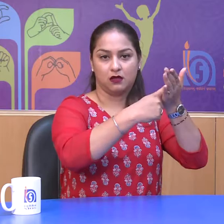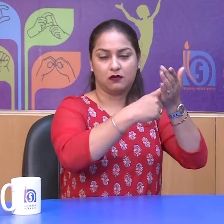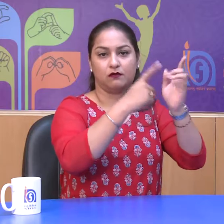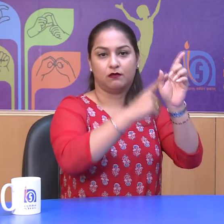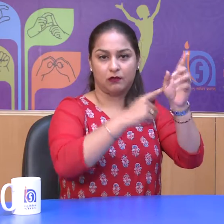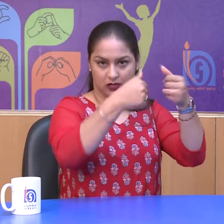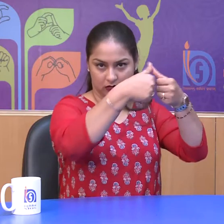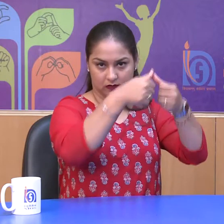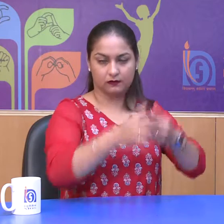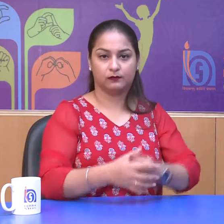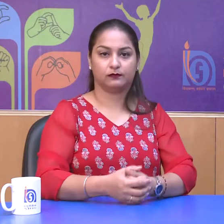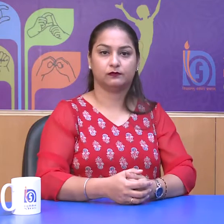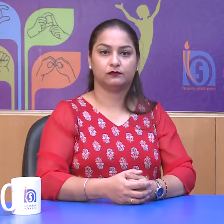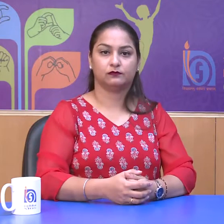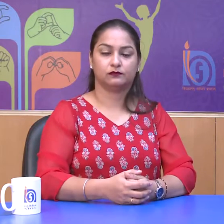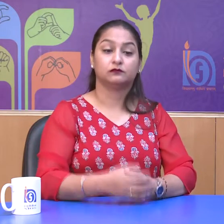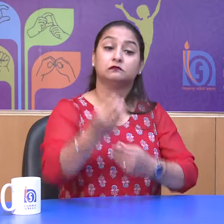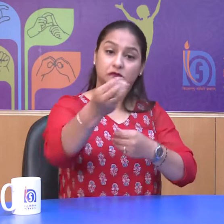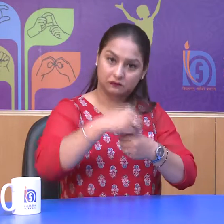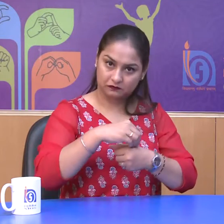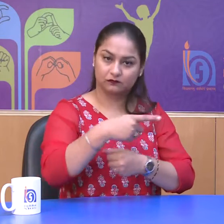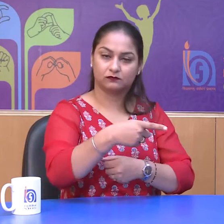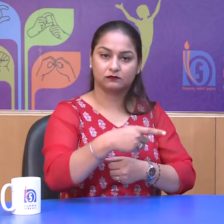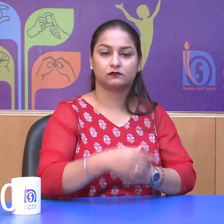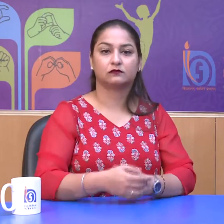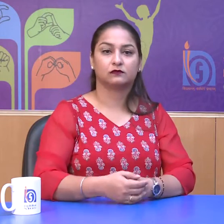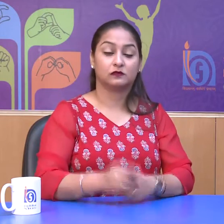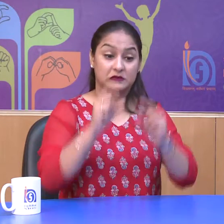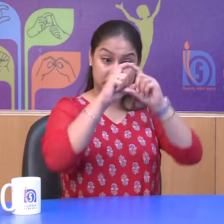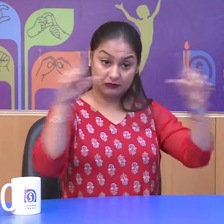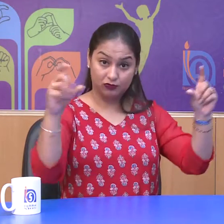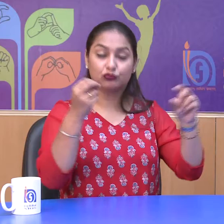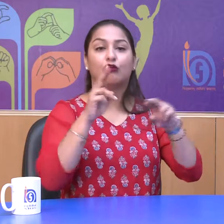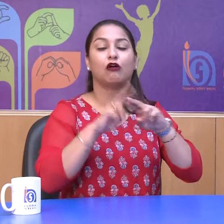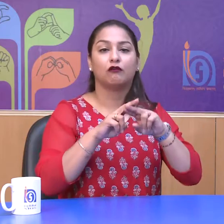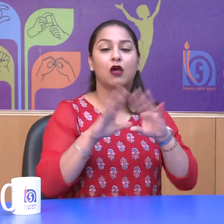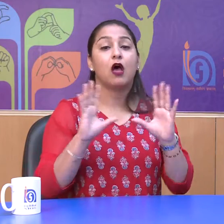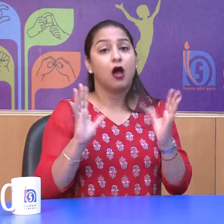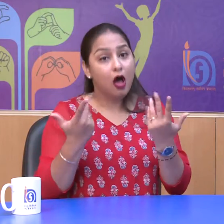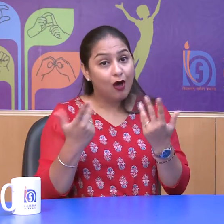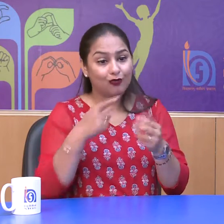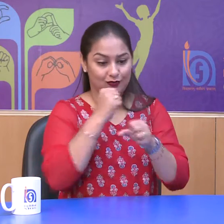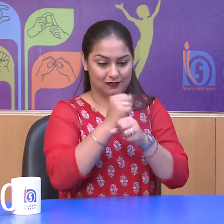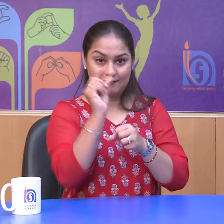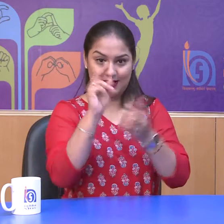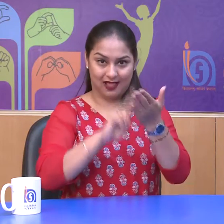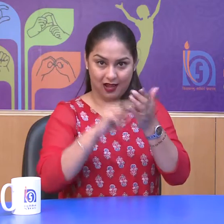Sukracharya, contains a description of how gunpowder can be